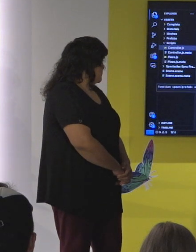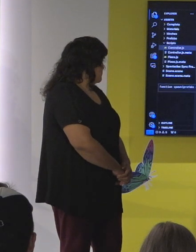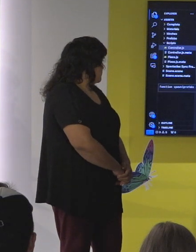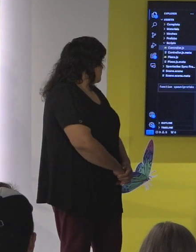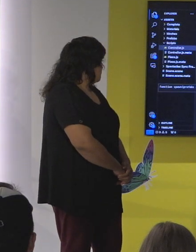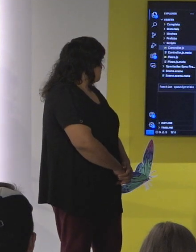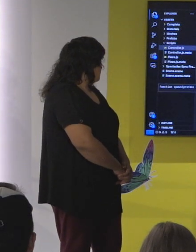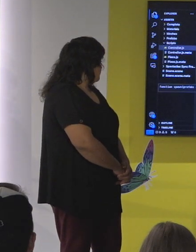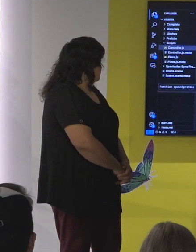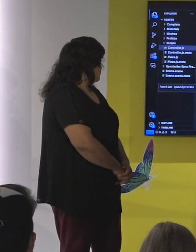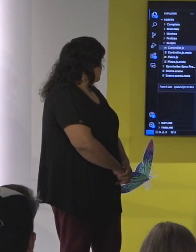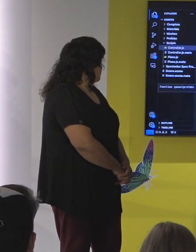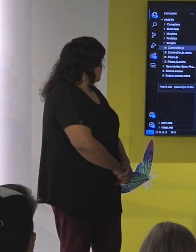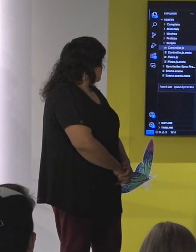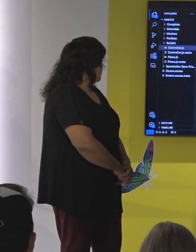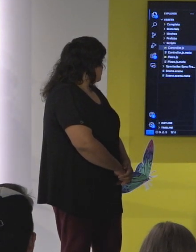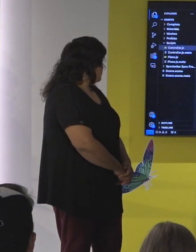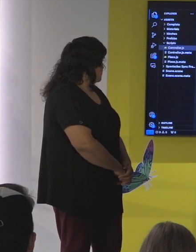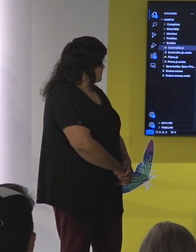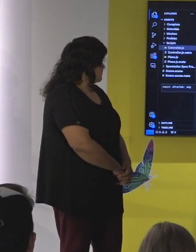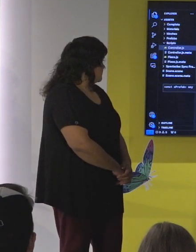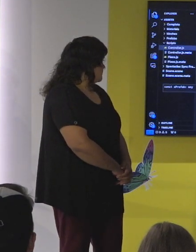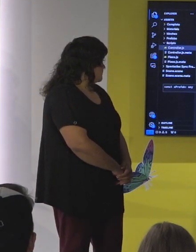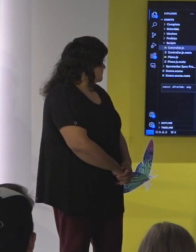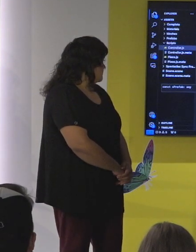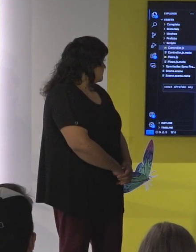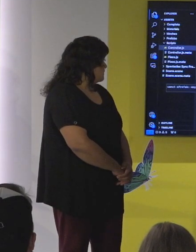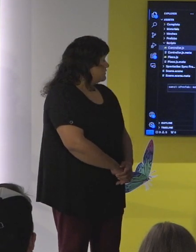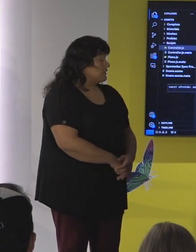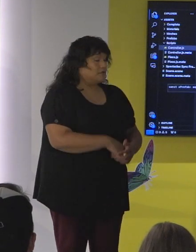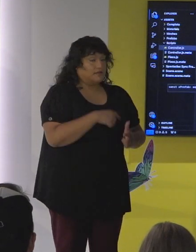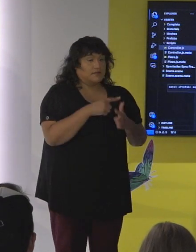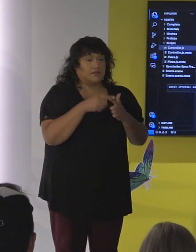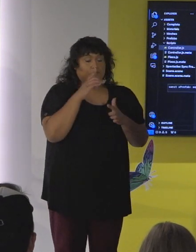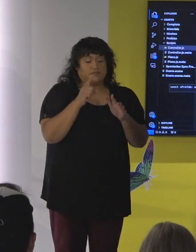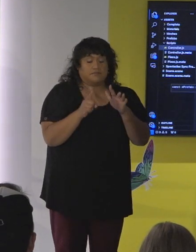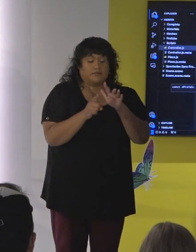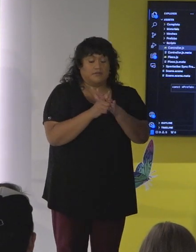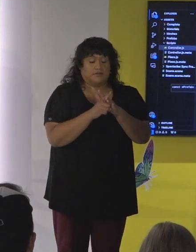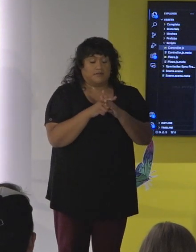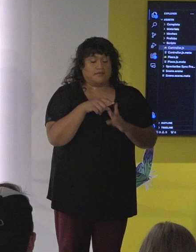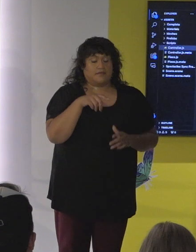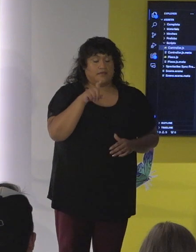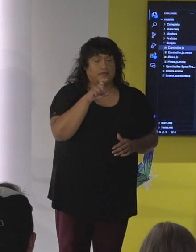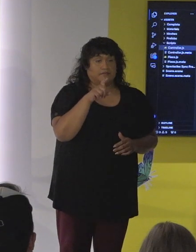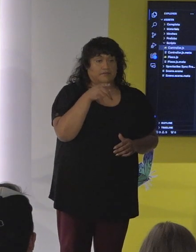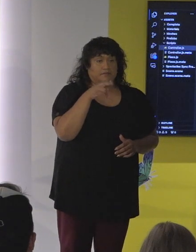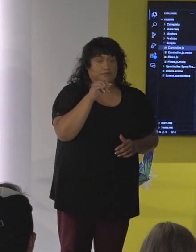then it is going to spawn the X prefab.